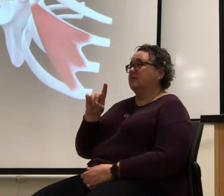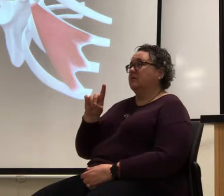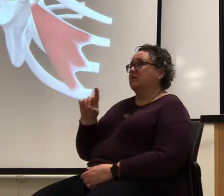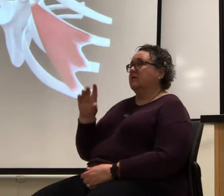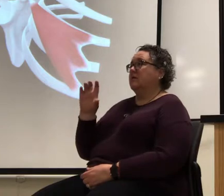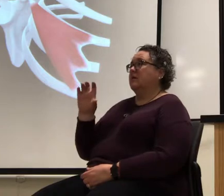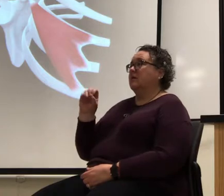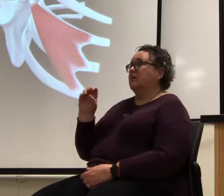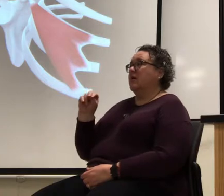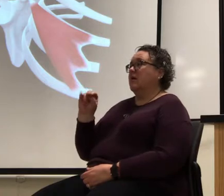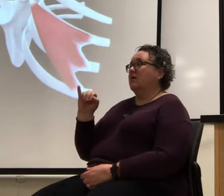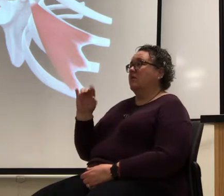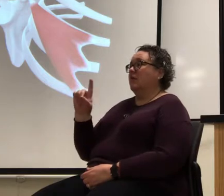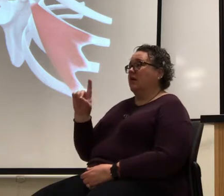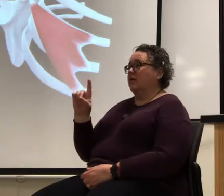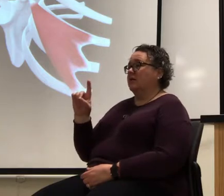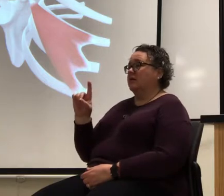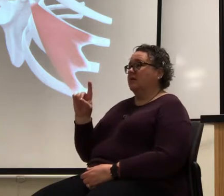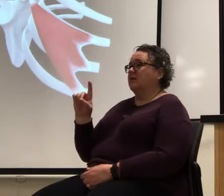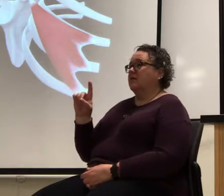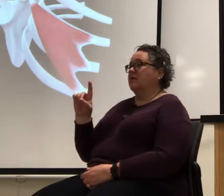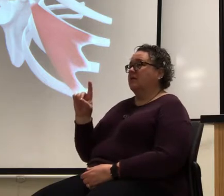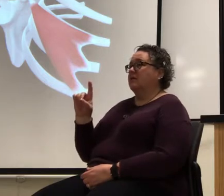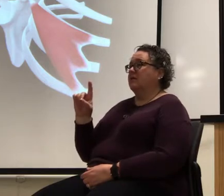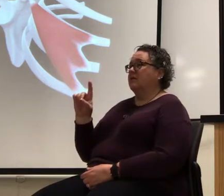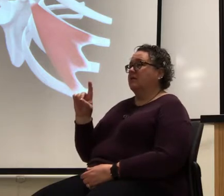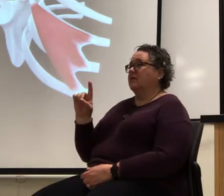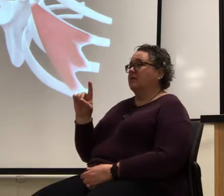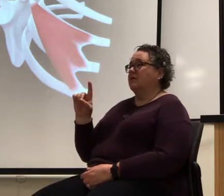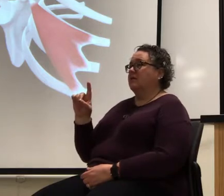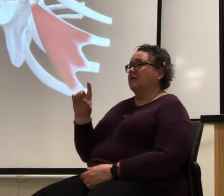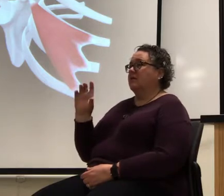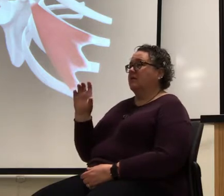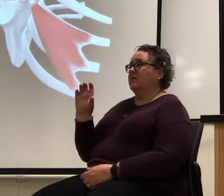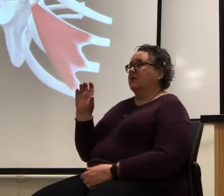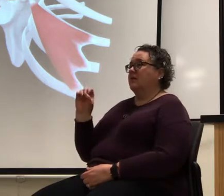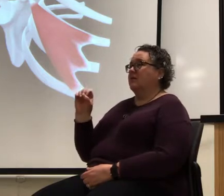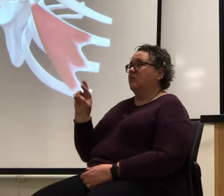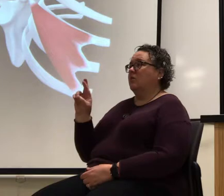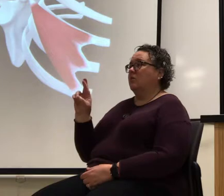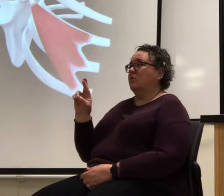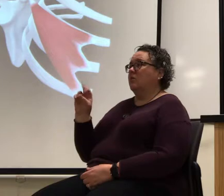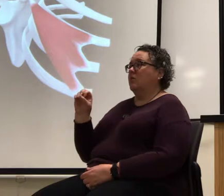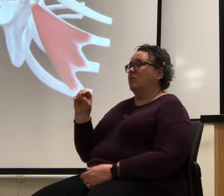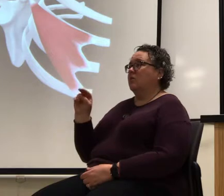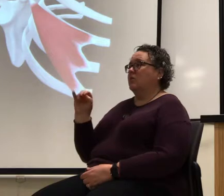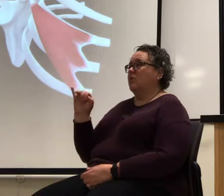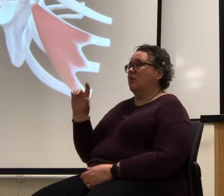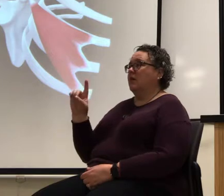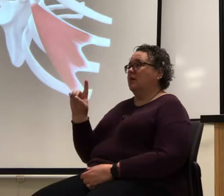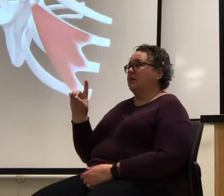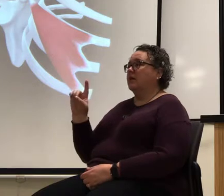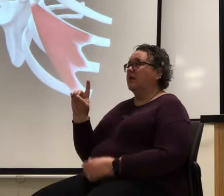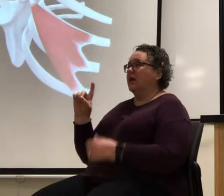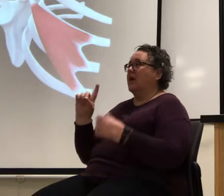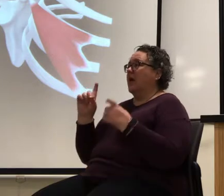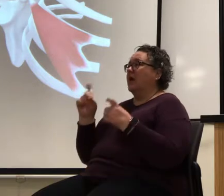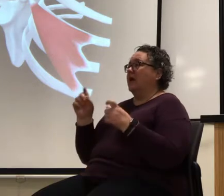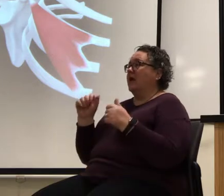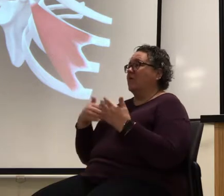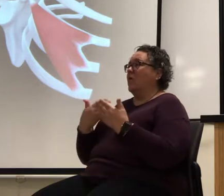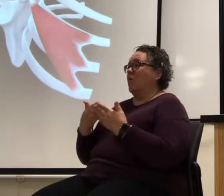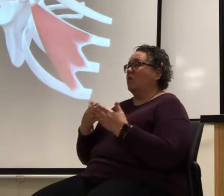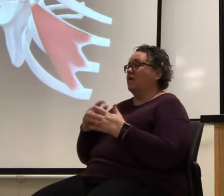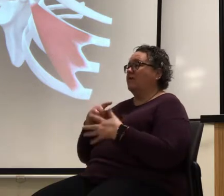there's conoid, and there's coronoid. I gave you all of those terms on your